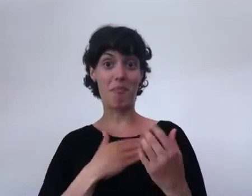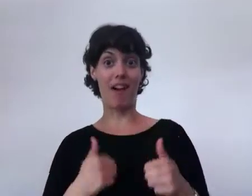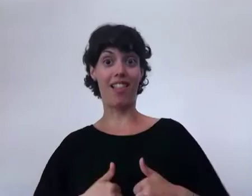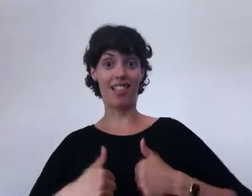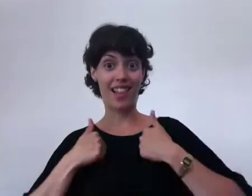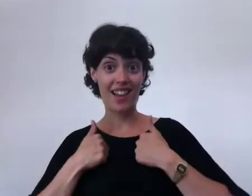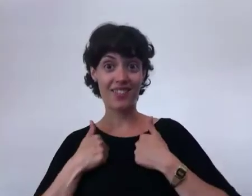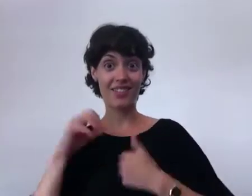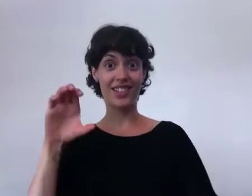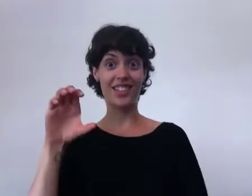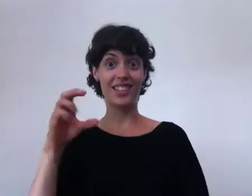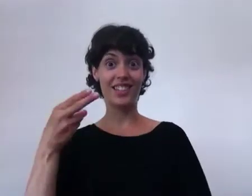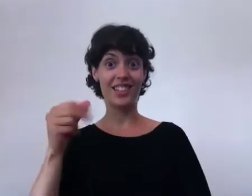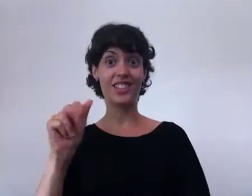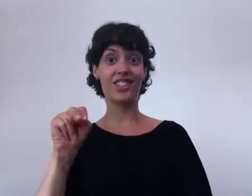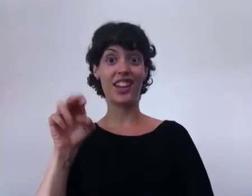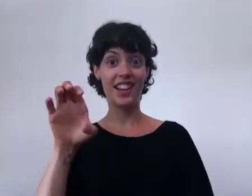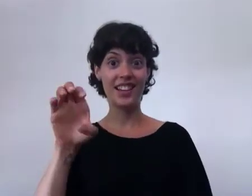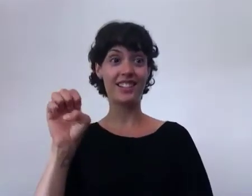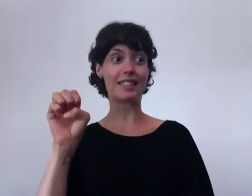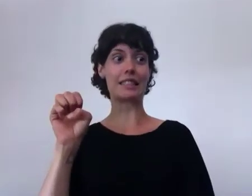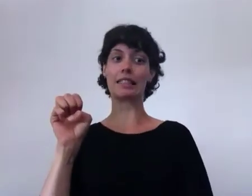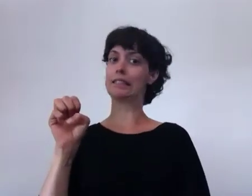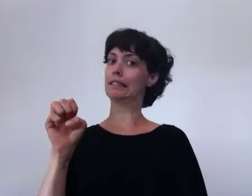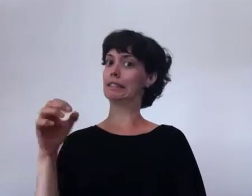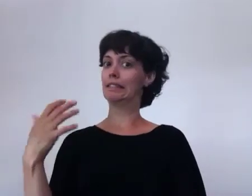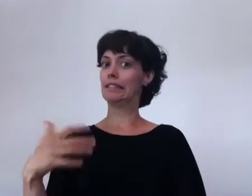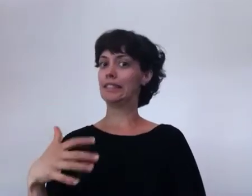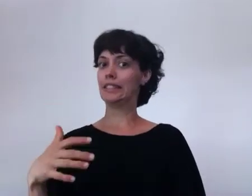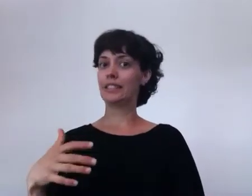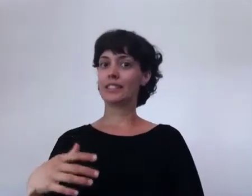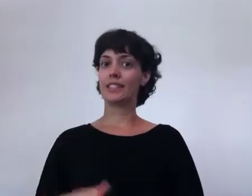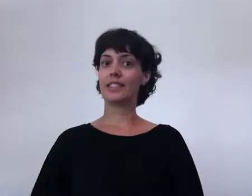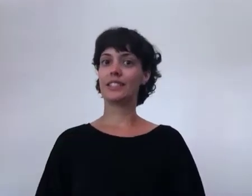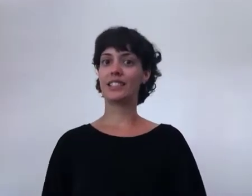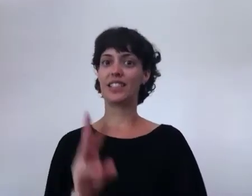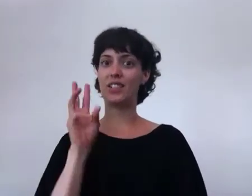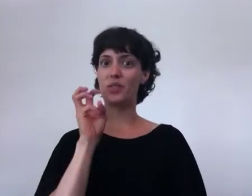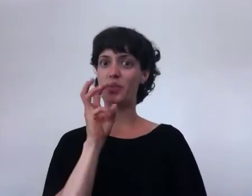answered. Friday morning beginning at 10 on 90.1 WFYI.